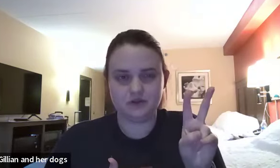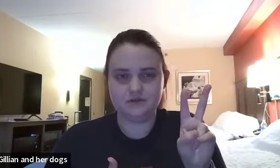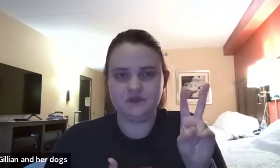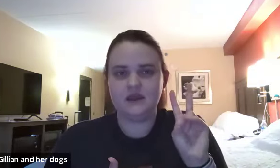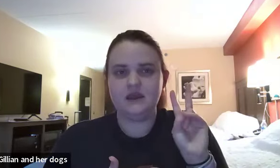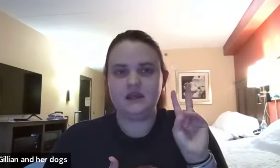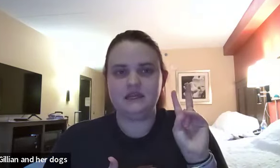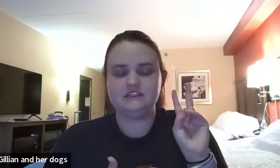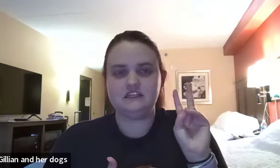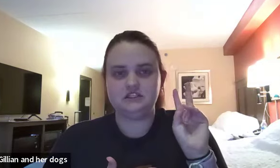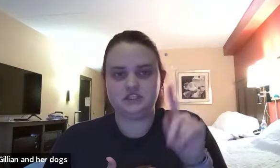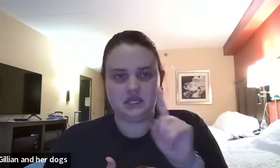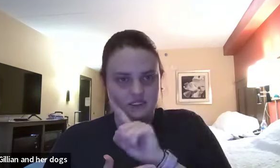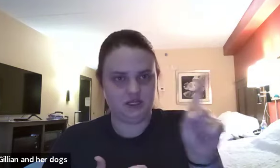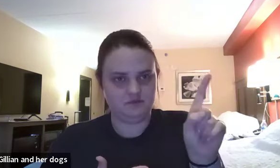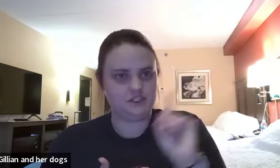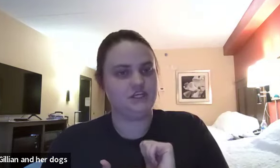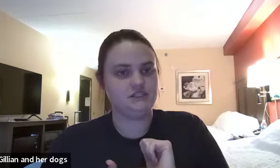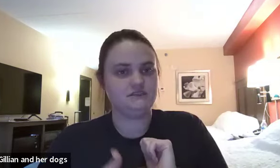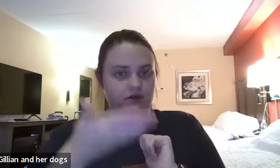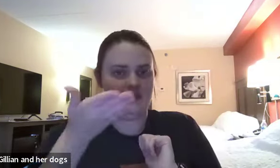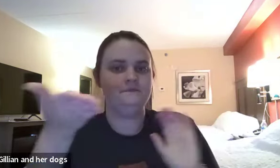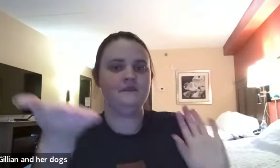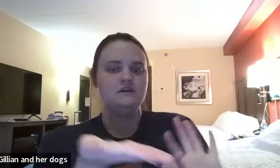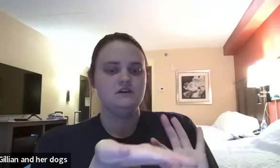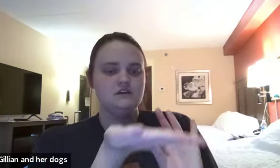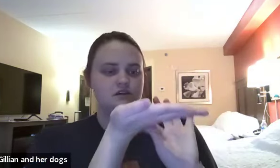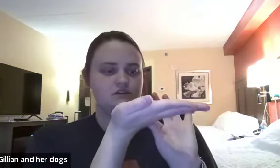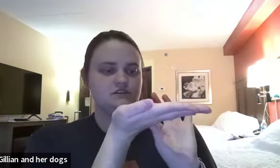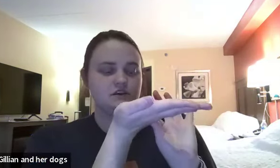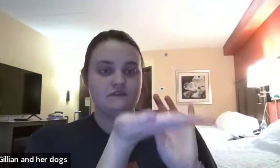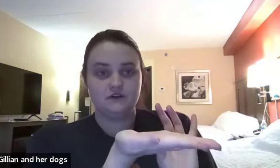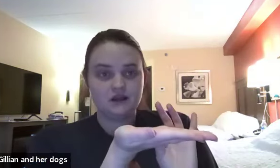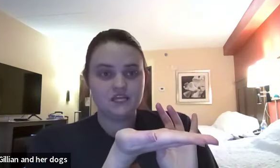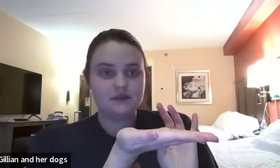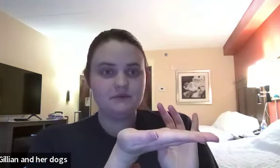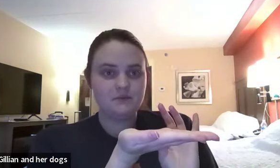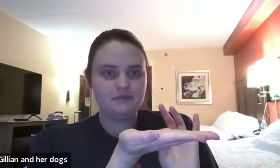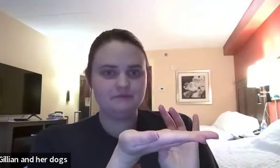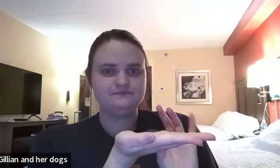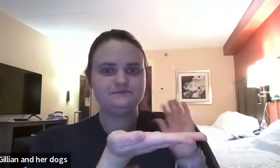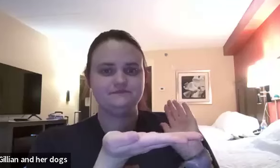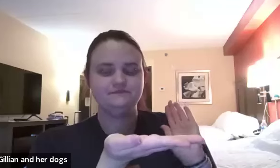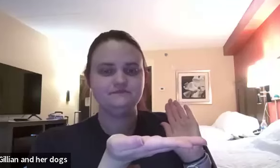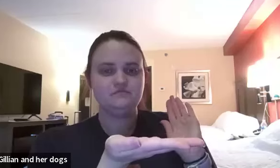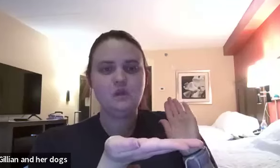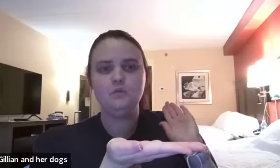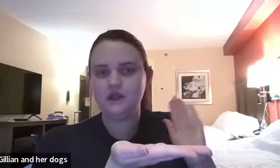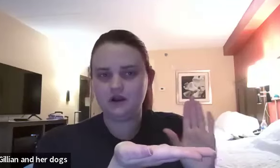similar. It is the hand shape that changes, okay? So you're gonna have your non-dominant palm up. We are gonna